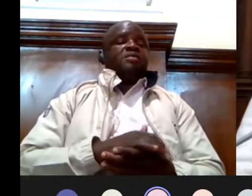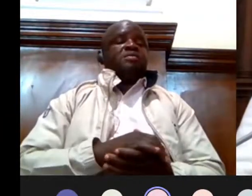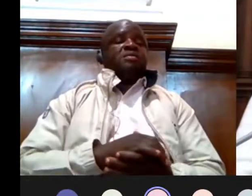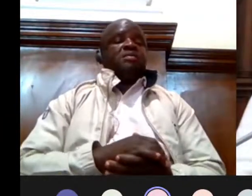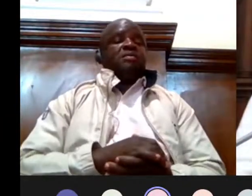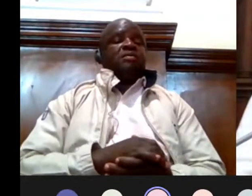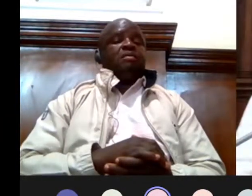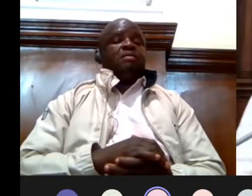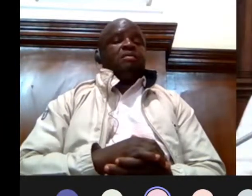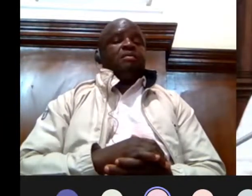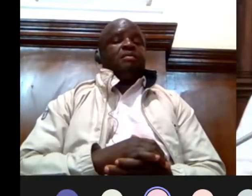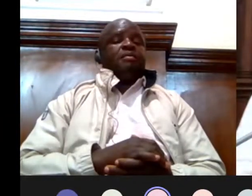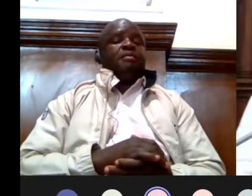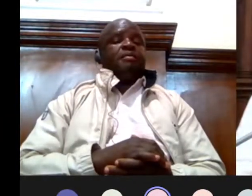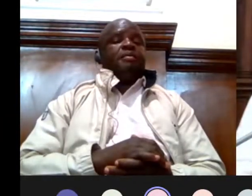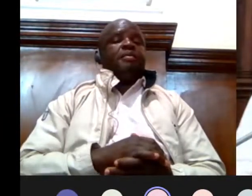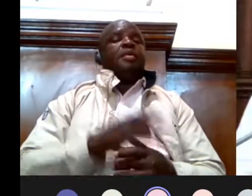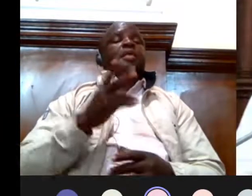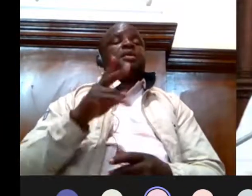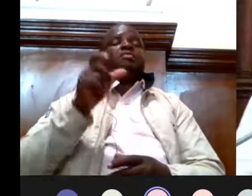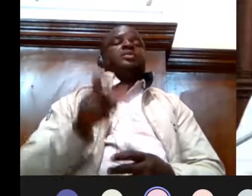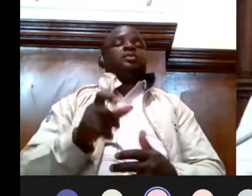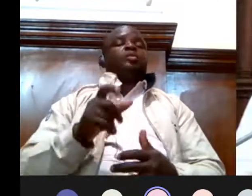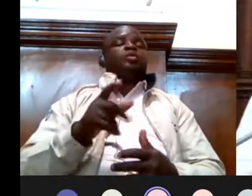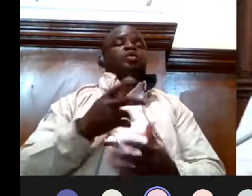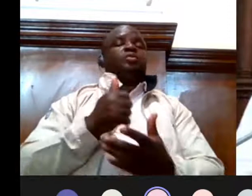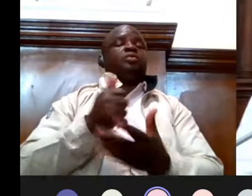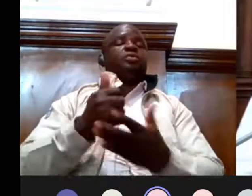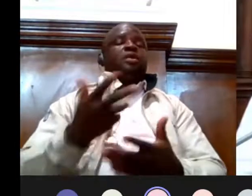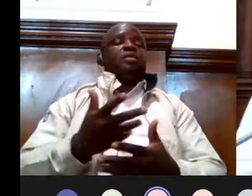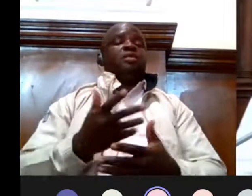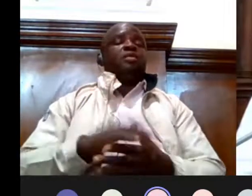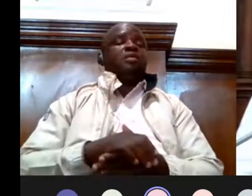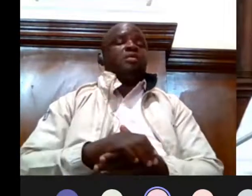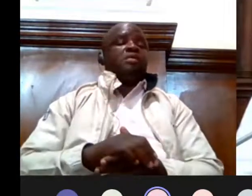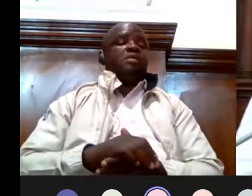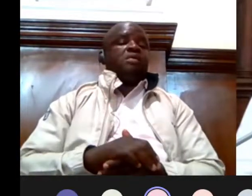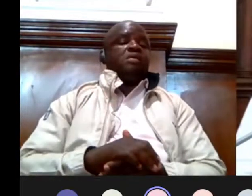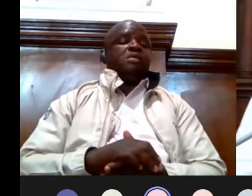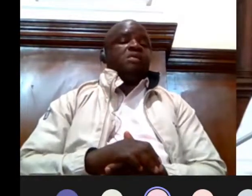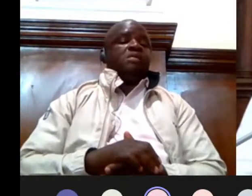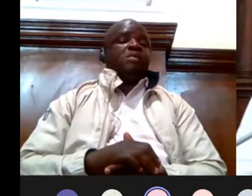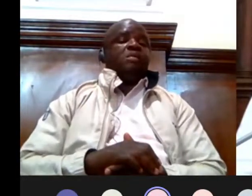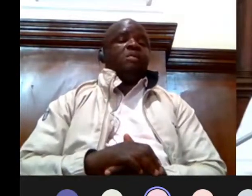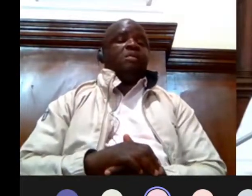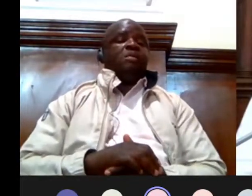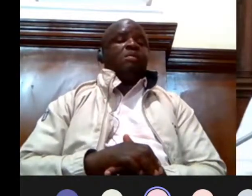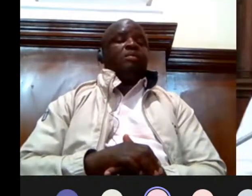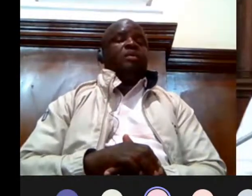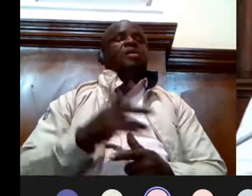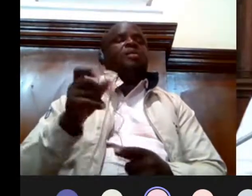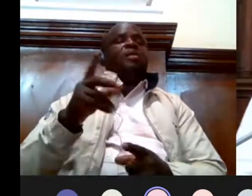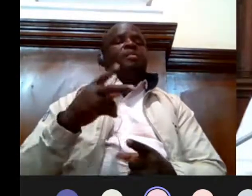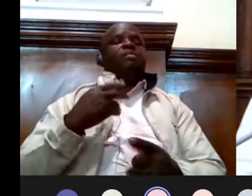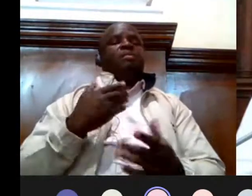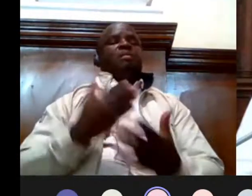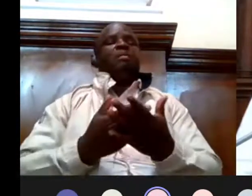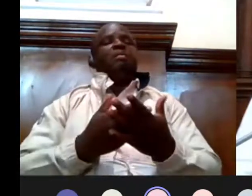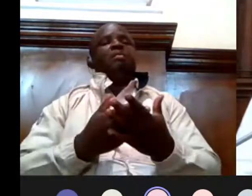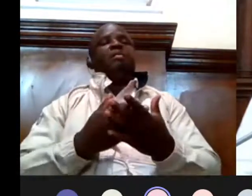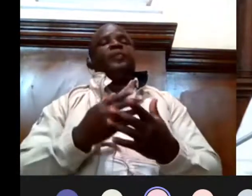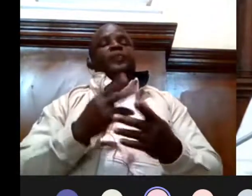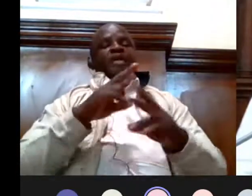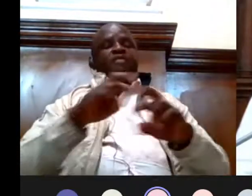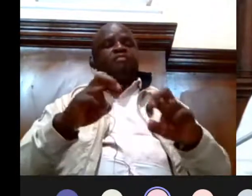linguists, she also had the ability to gain insight into human